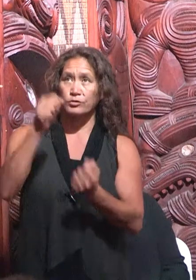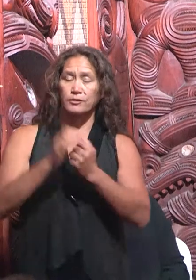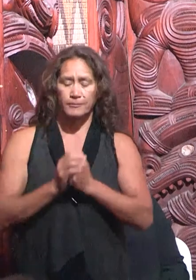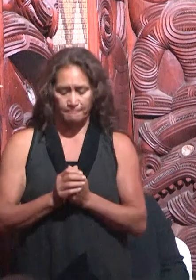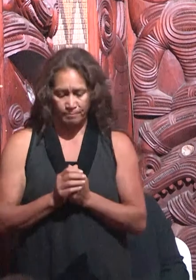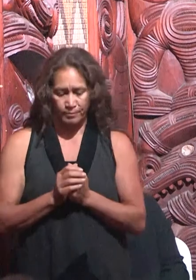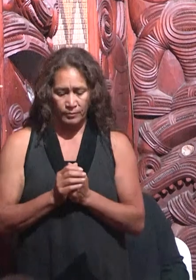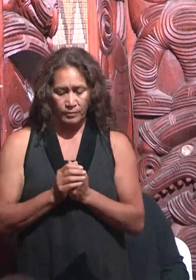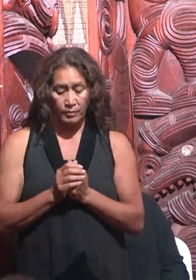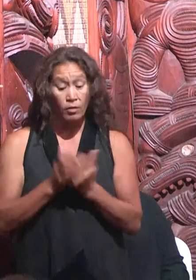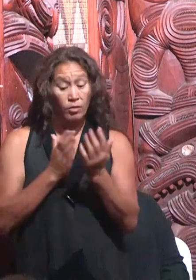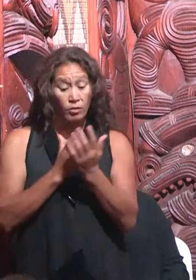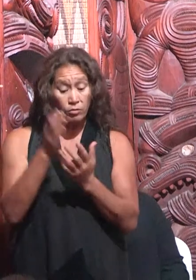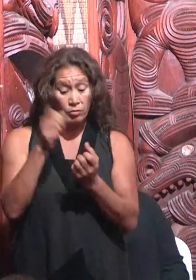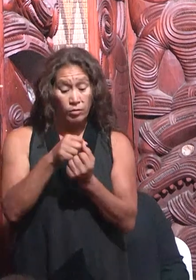he te Māori kei rō